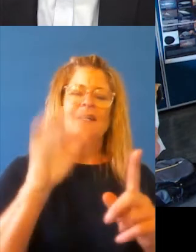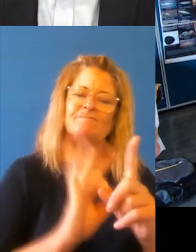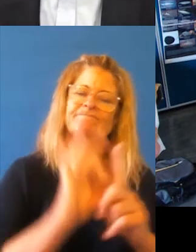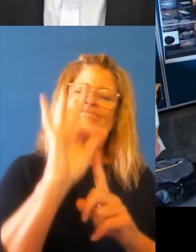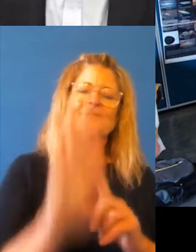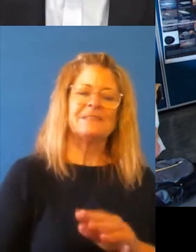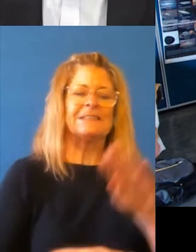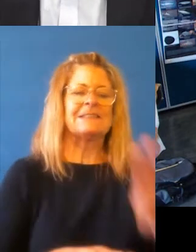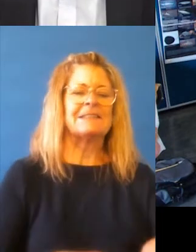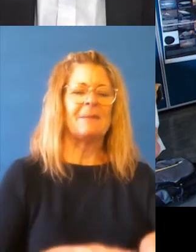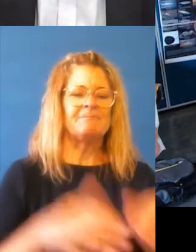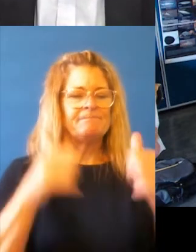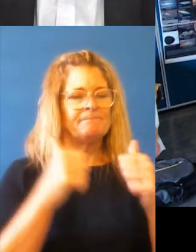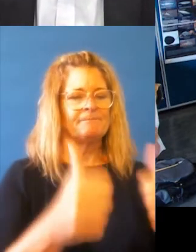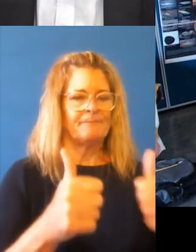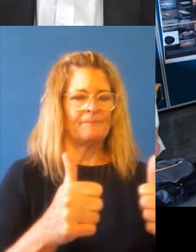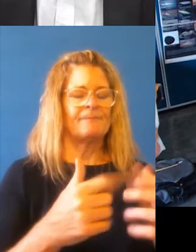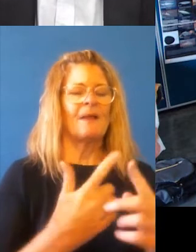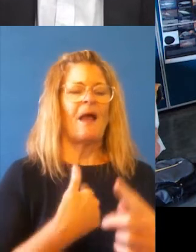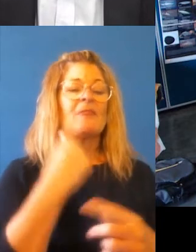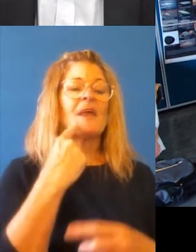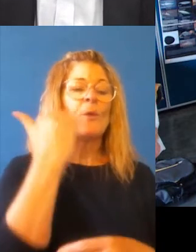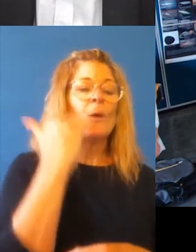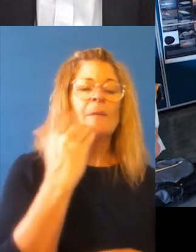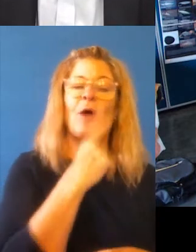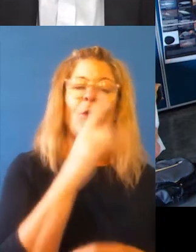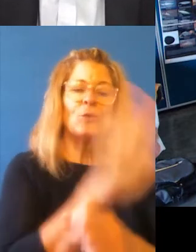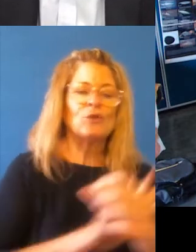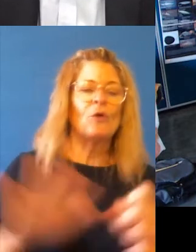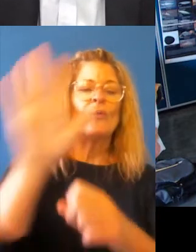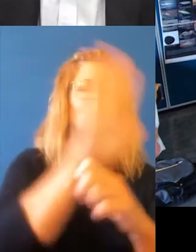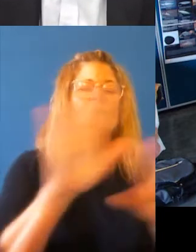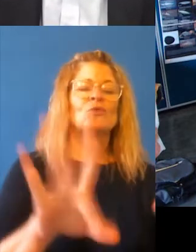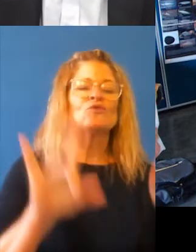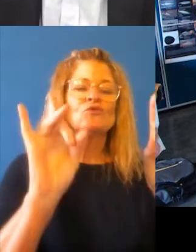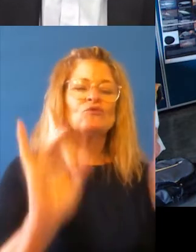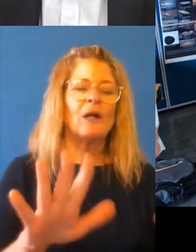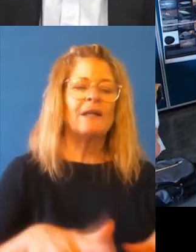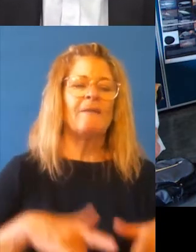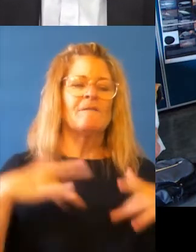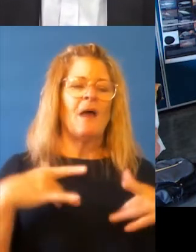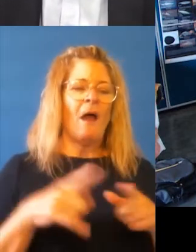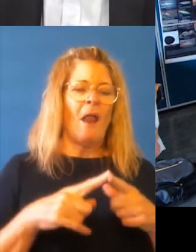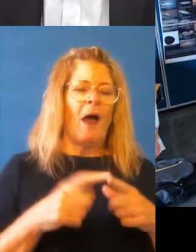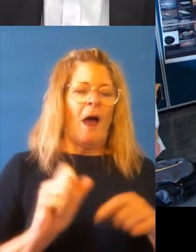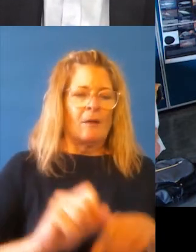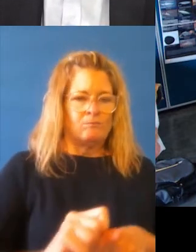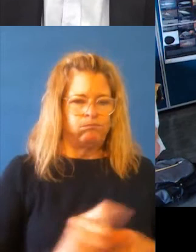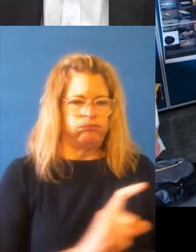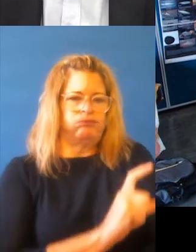And I think it gave women and girls across the country a lot of confidence